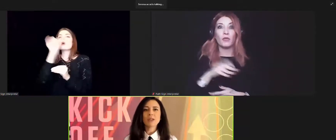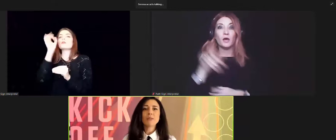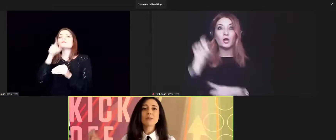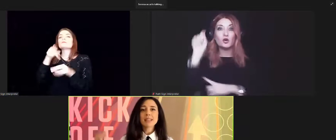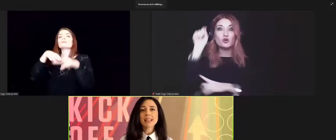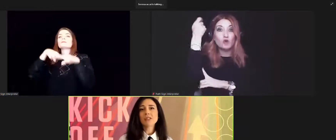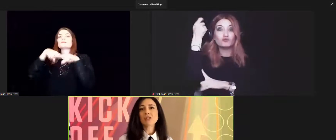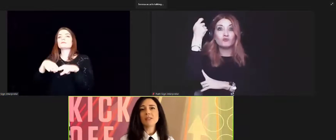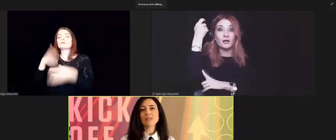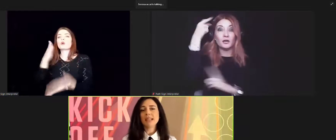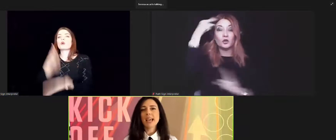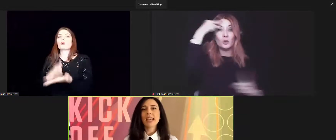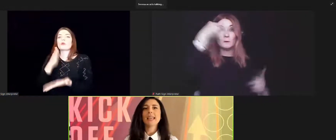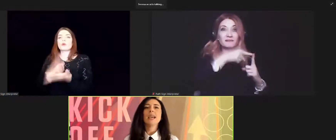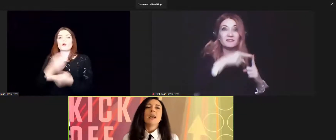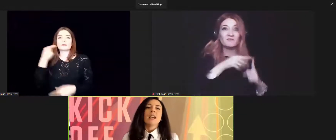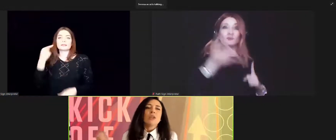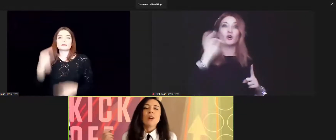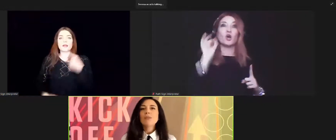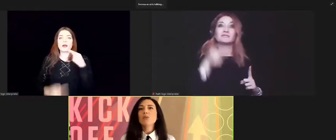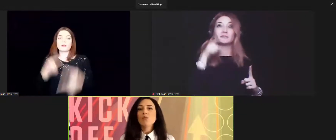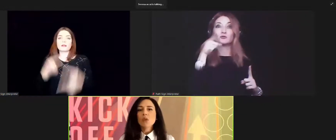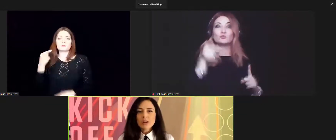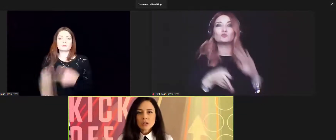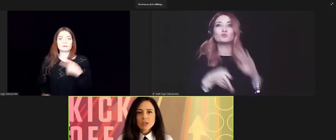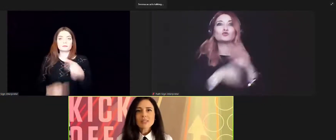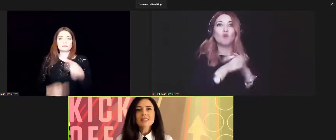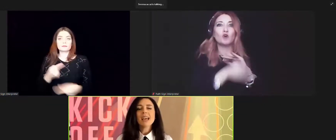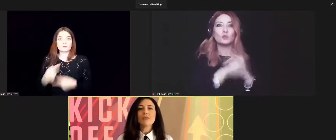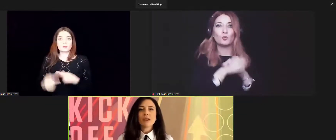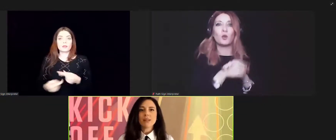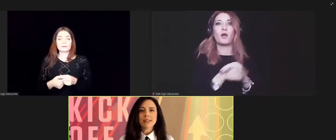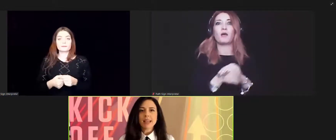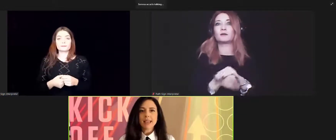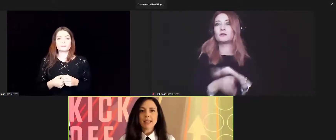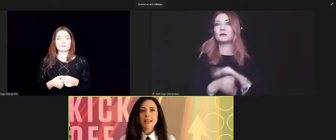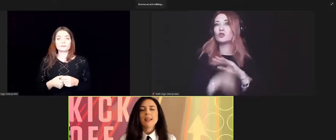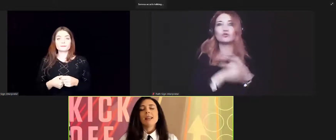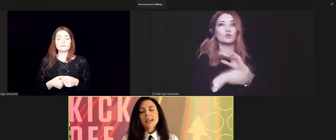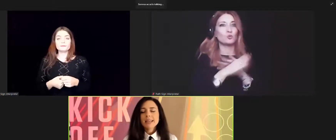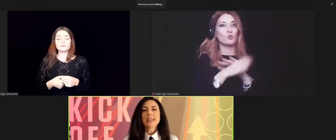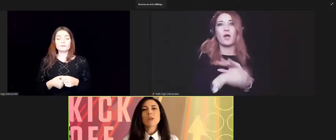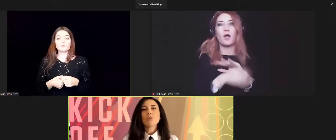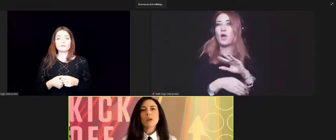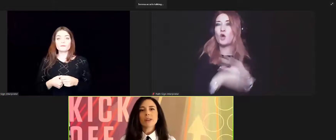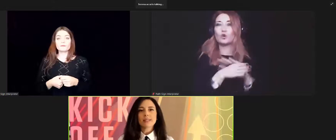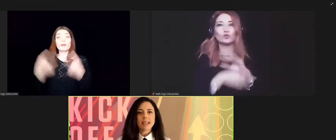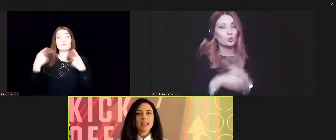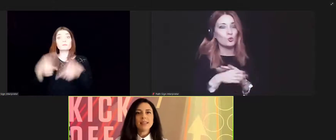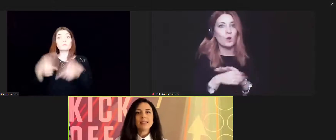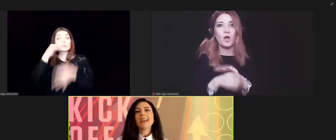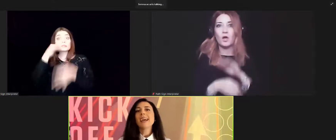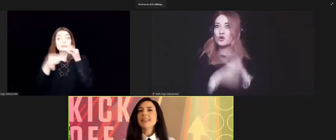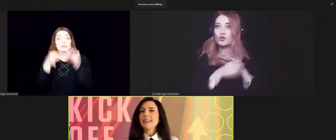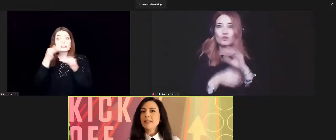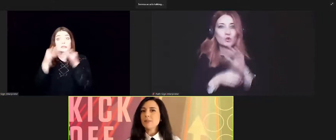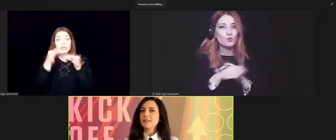action. You have to stay in action every day. You have to work on yourself every day. Like Ariix Worry